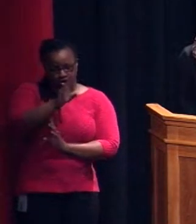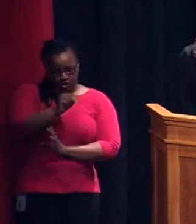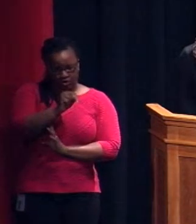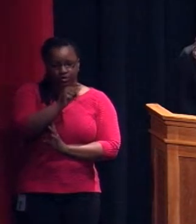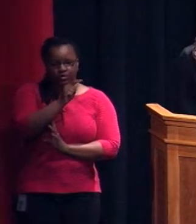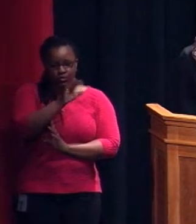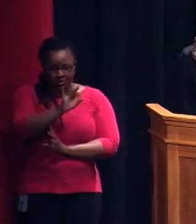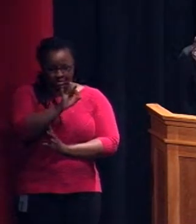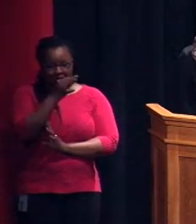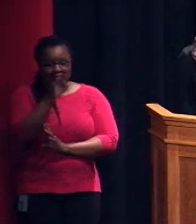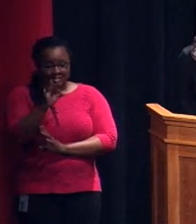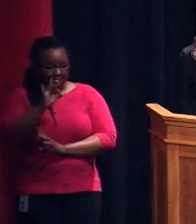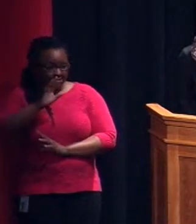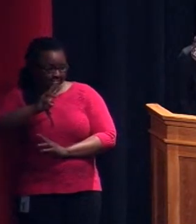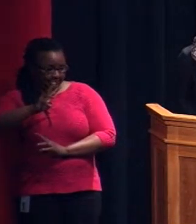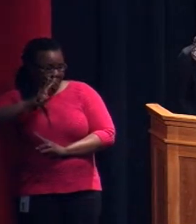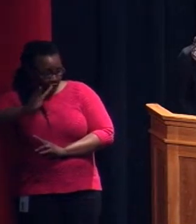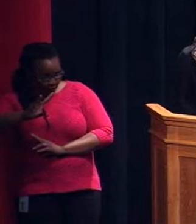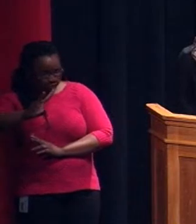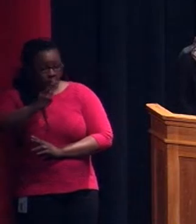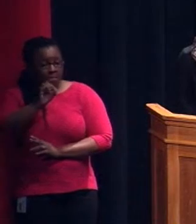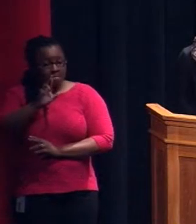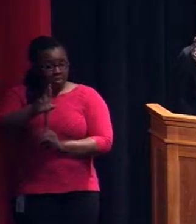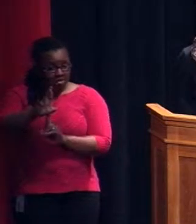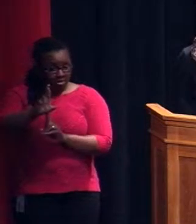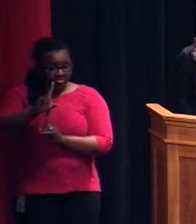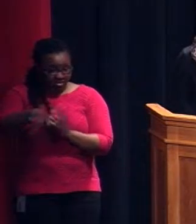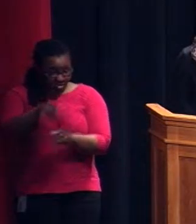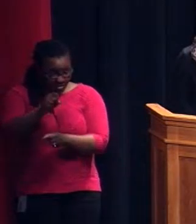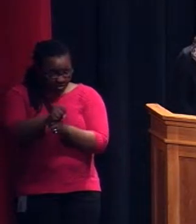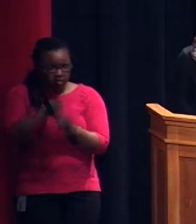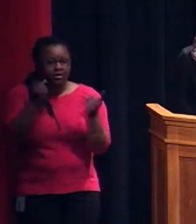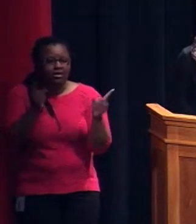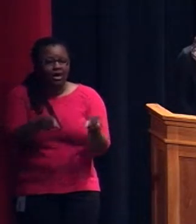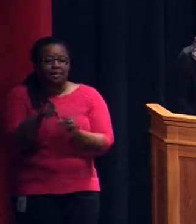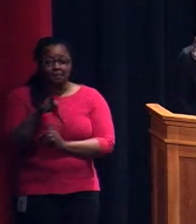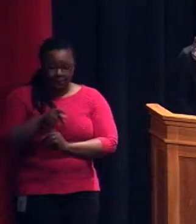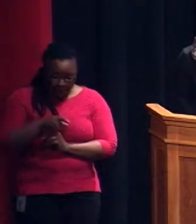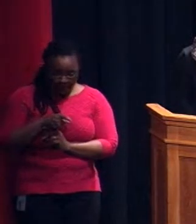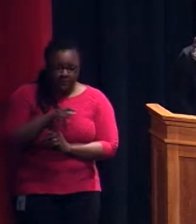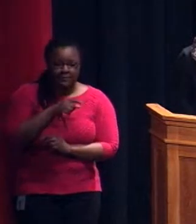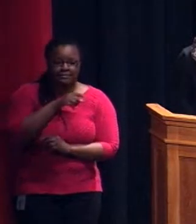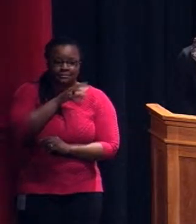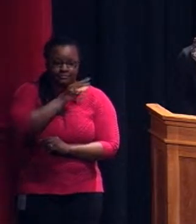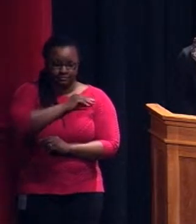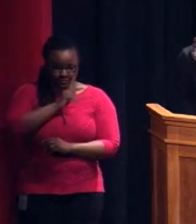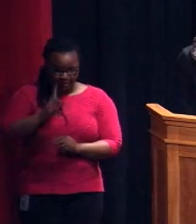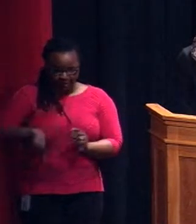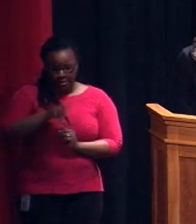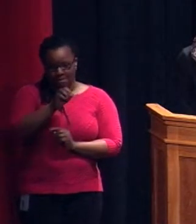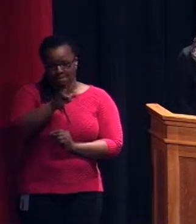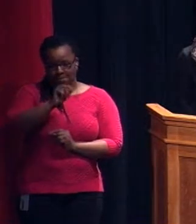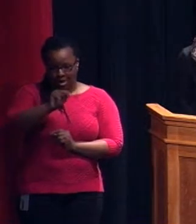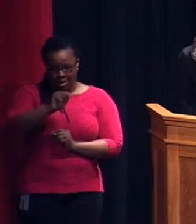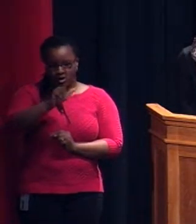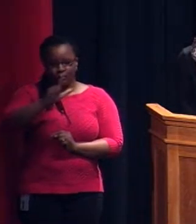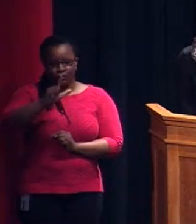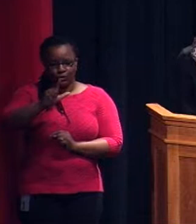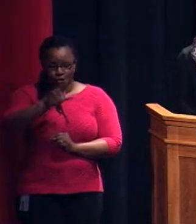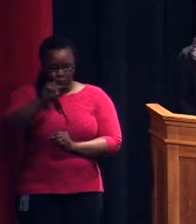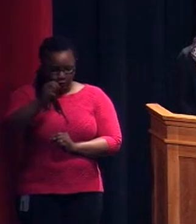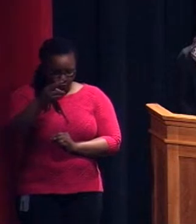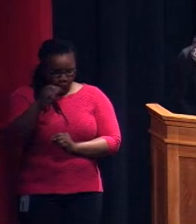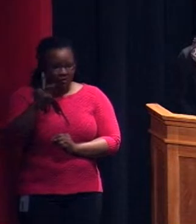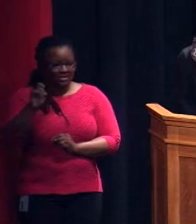1962. In March of that same year, Dr. Martin Luther King Jr. came to Lynchburg in support of the